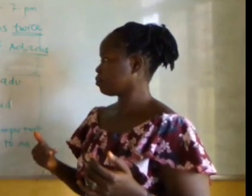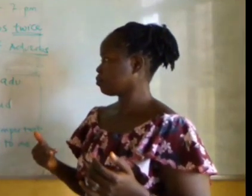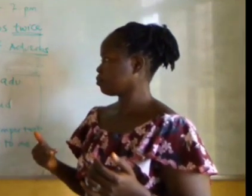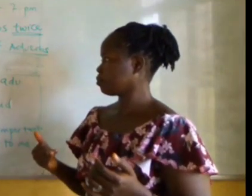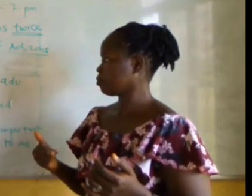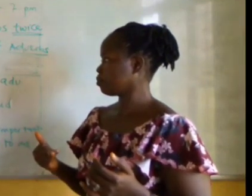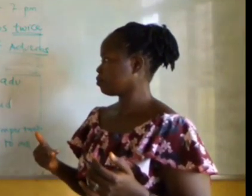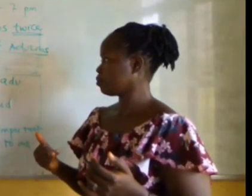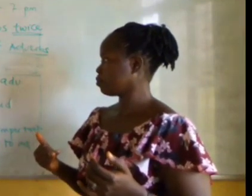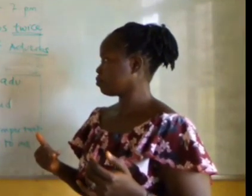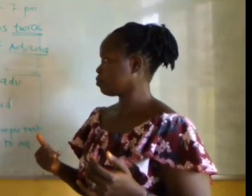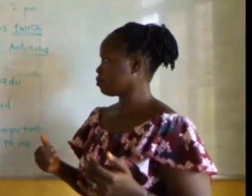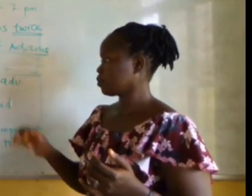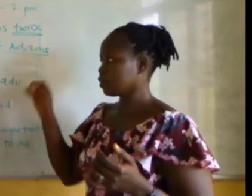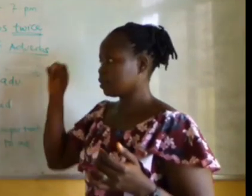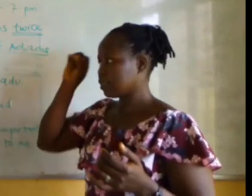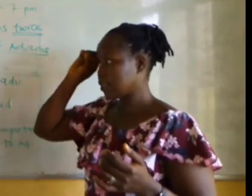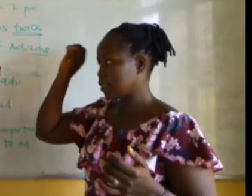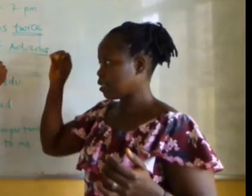he had